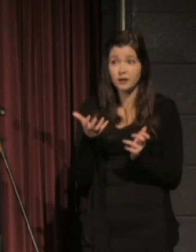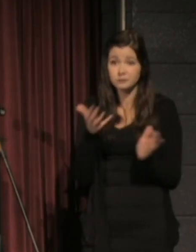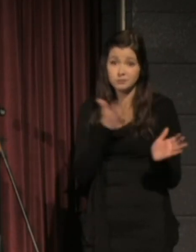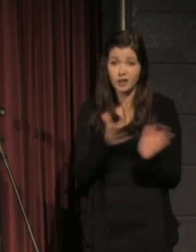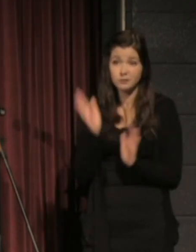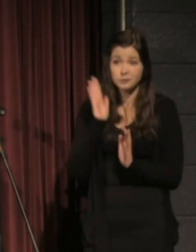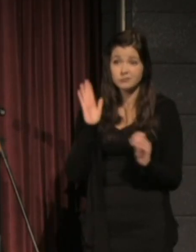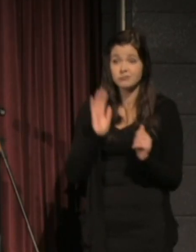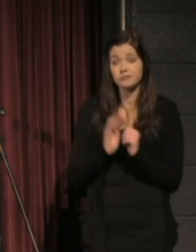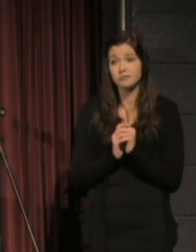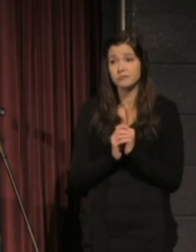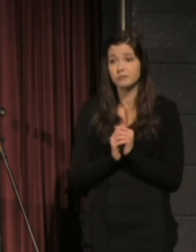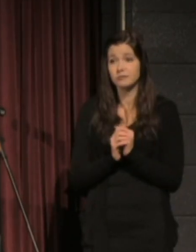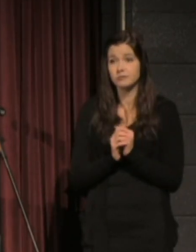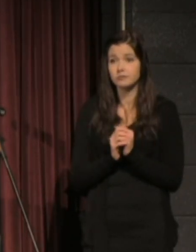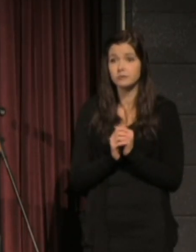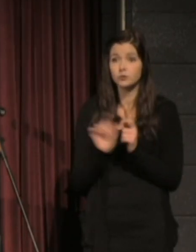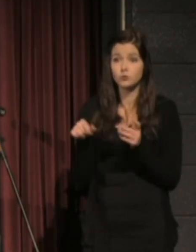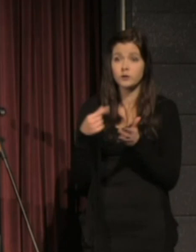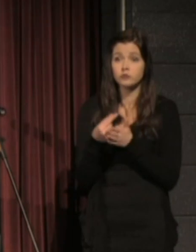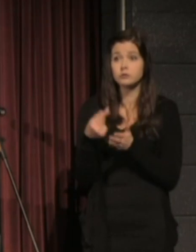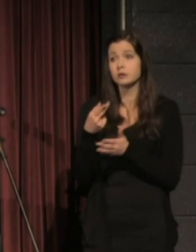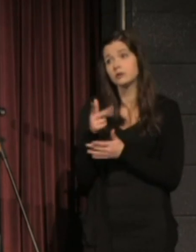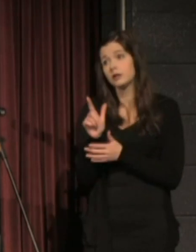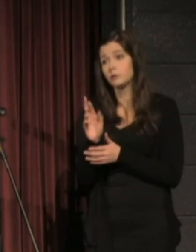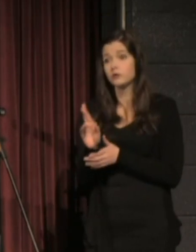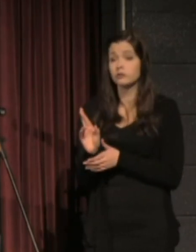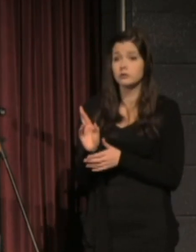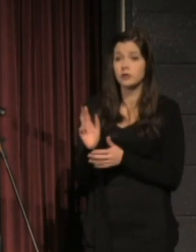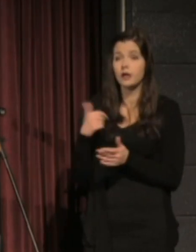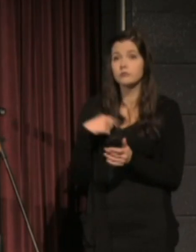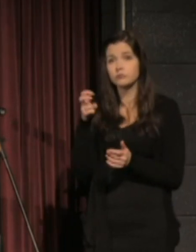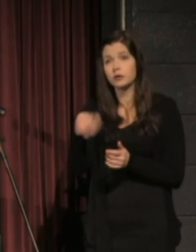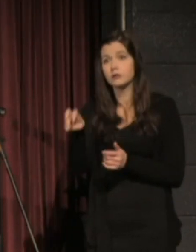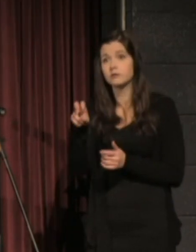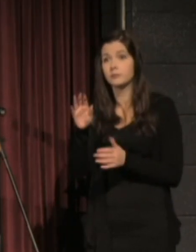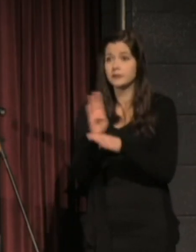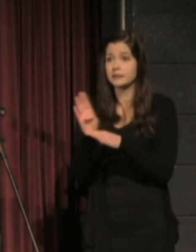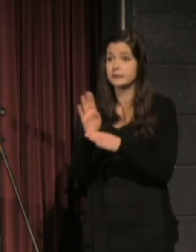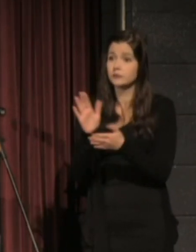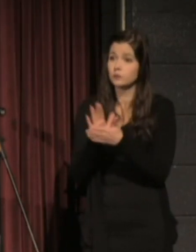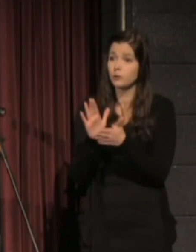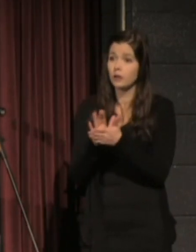planned. After graduating from Lake Region, I transferred to the business school at the